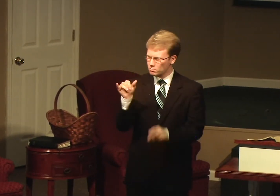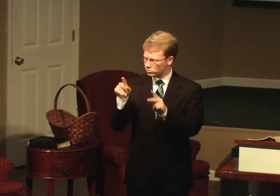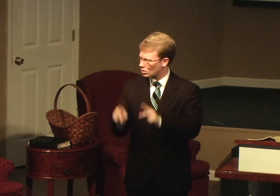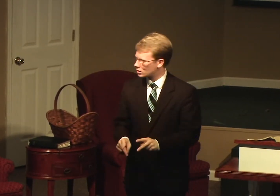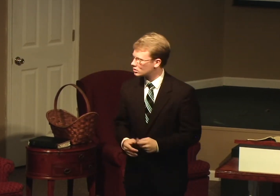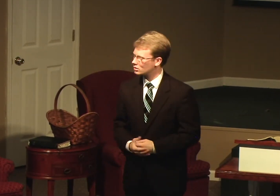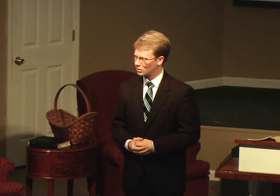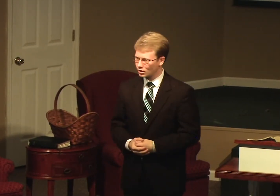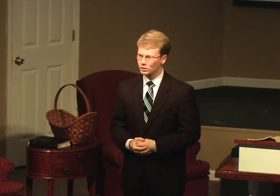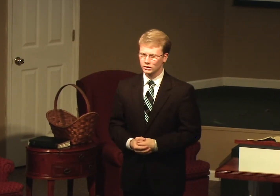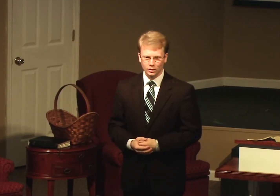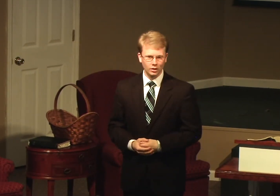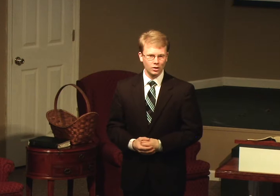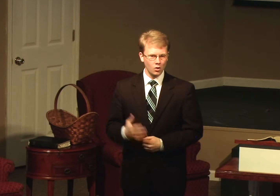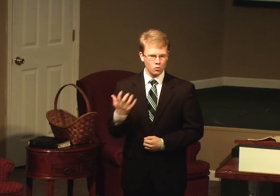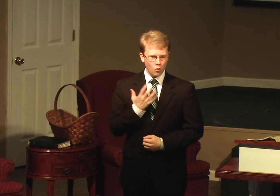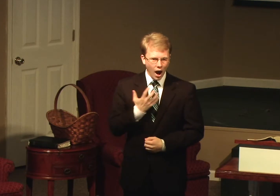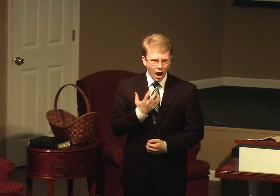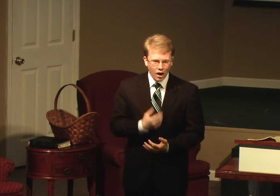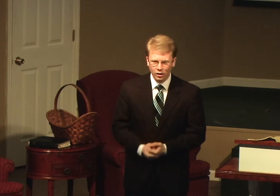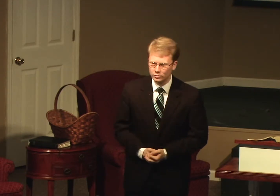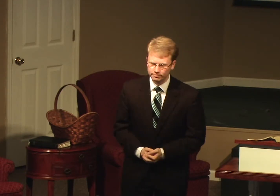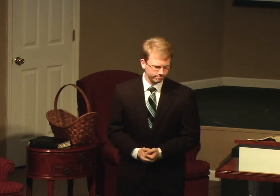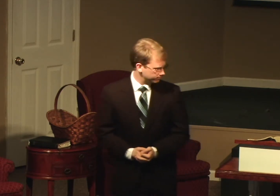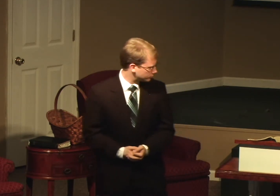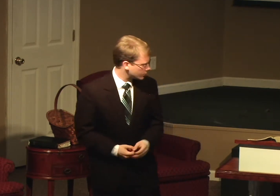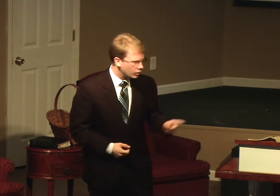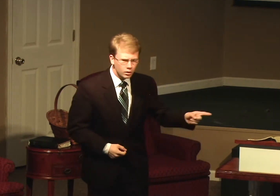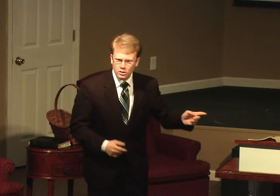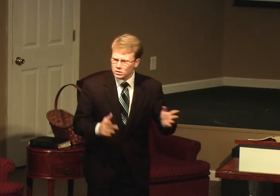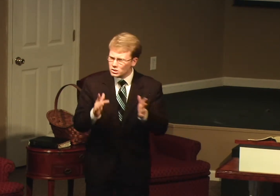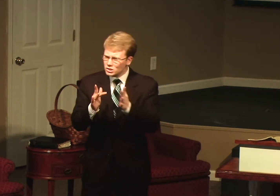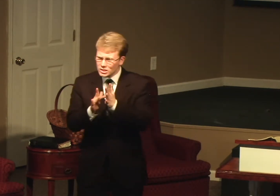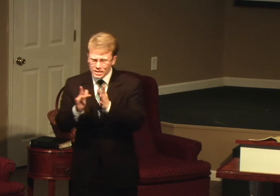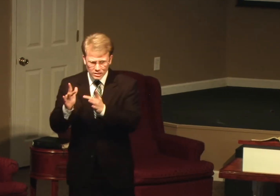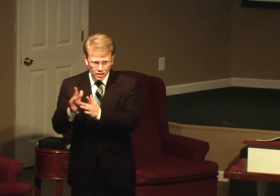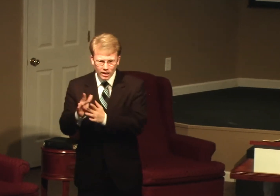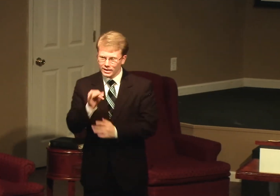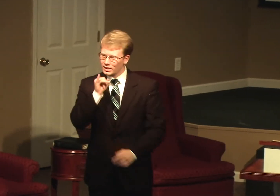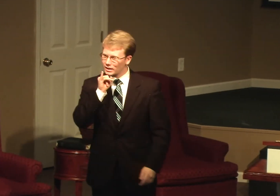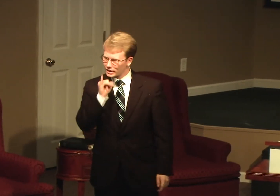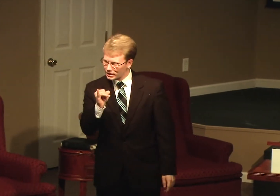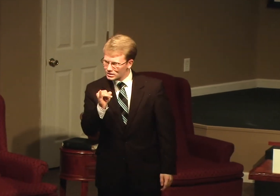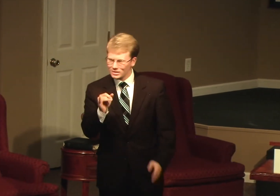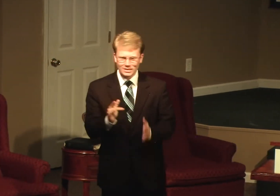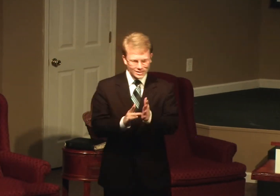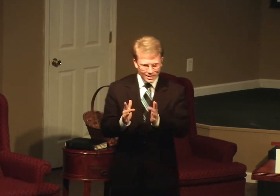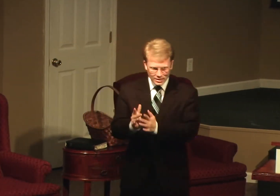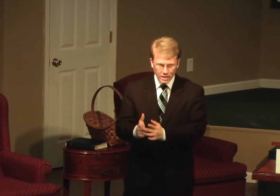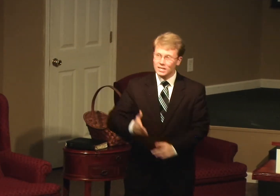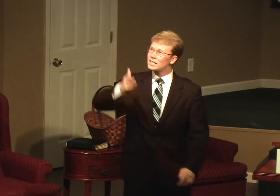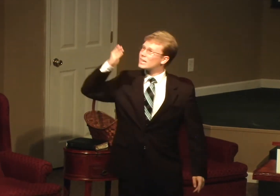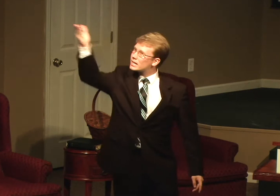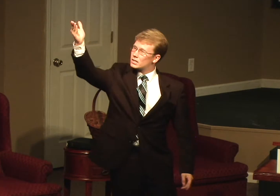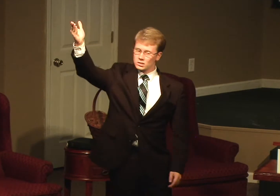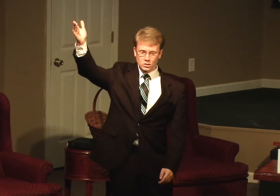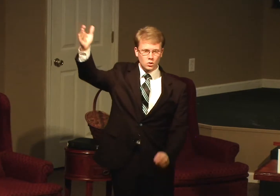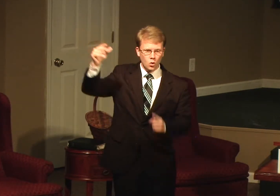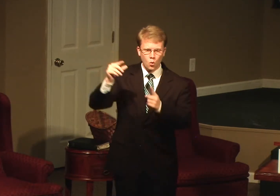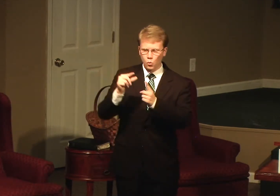Son have fellowship and they are one. Think about it. That's what it says here, that Jesus